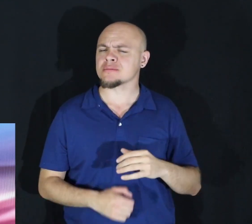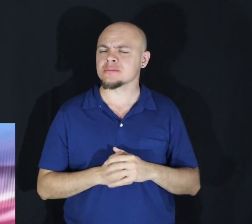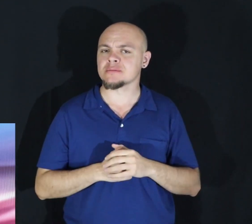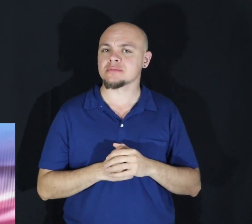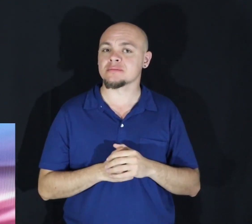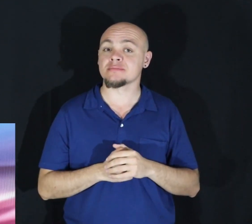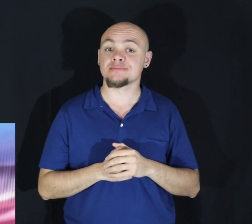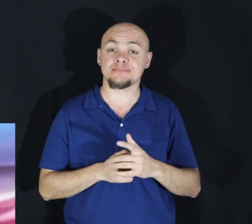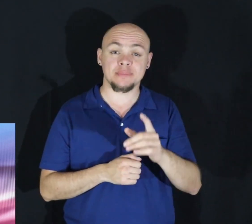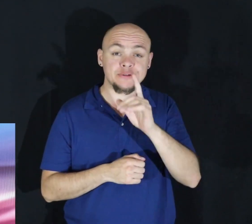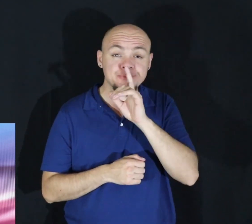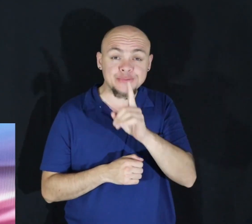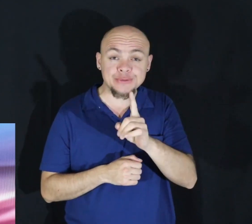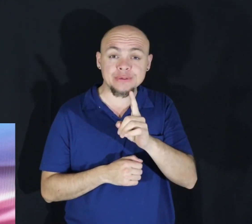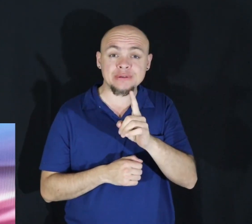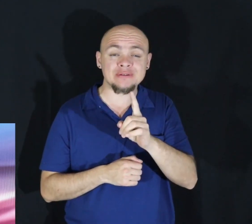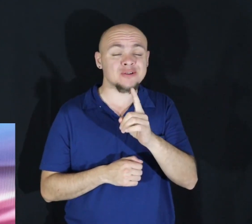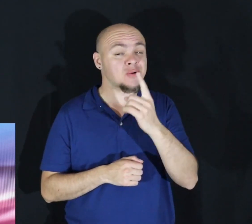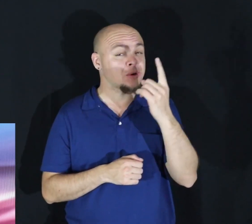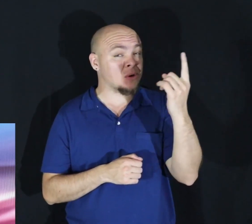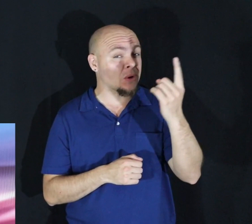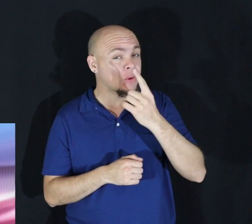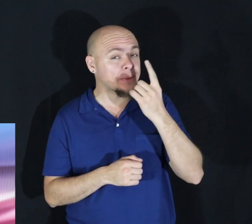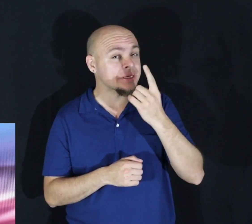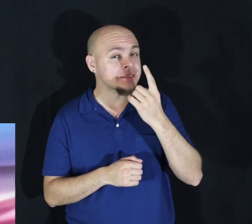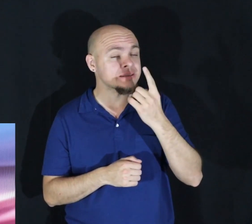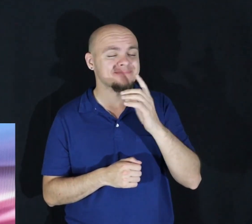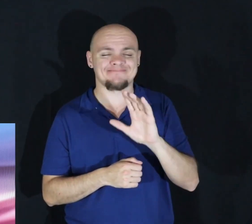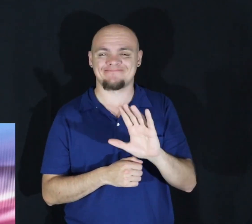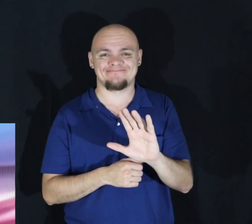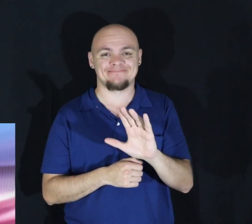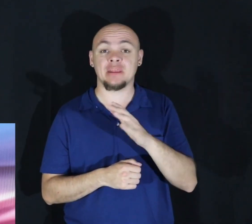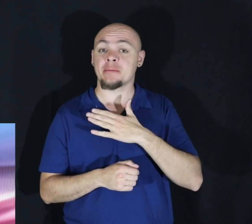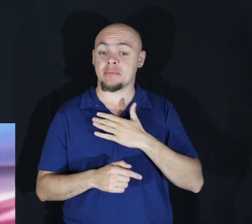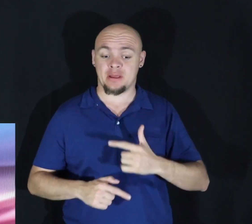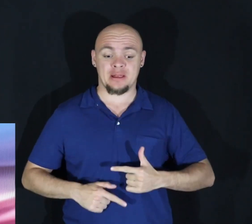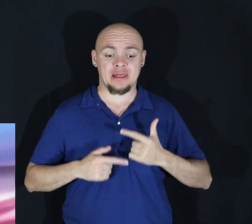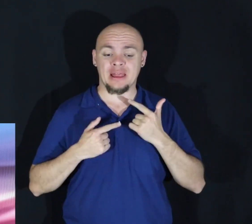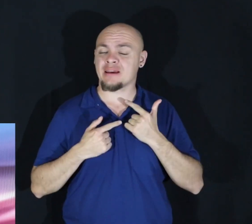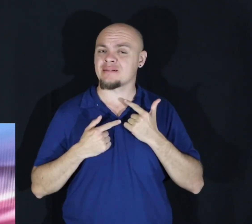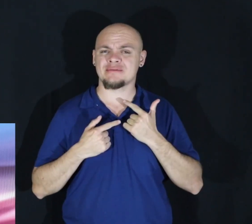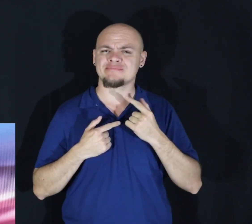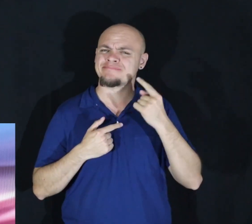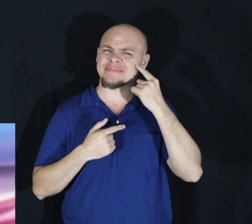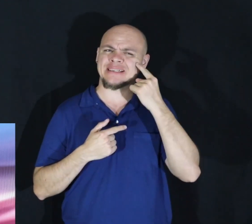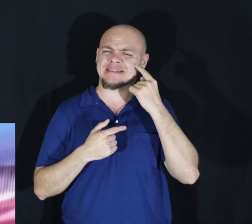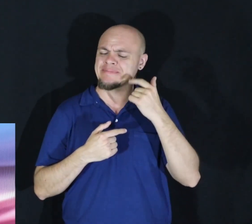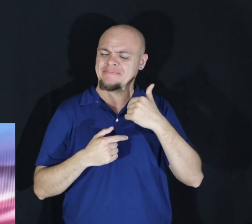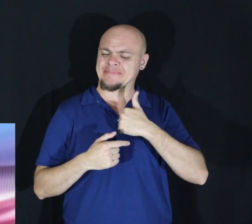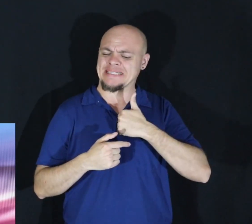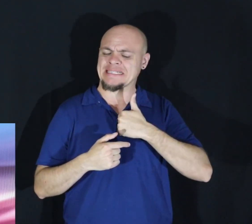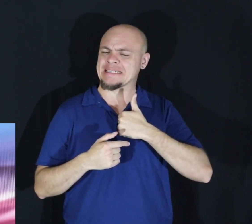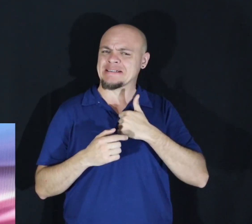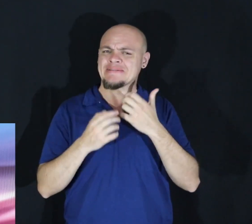But the truth is, this was not always the case. For most of my life, I didn't see much value in myself.